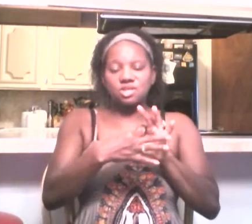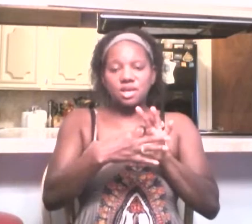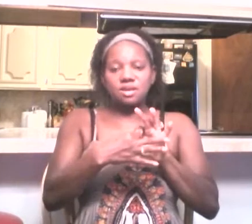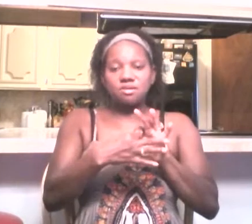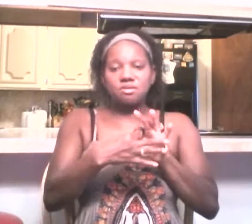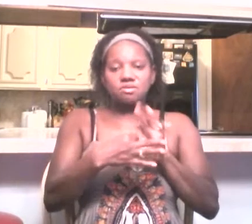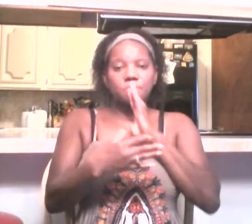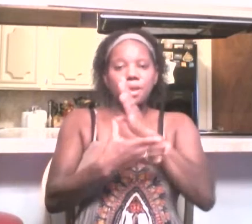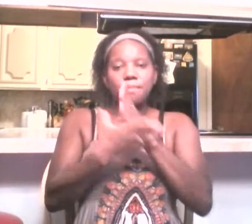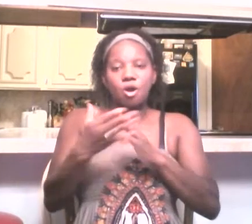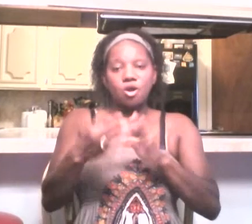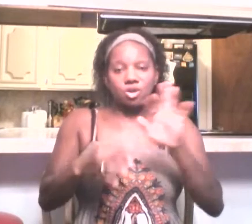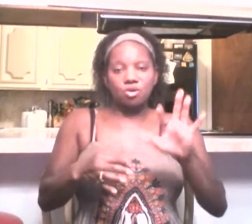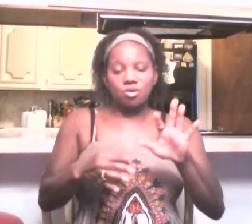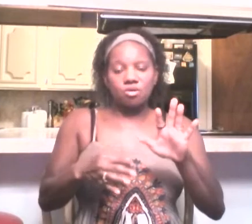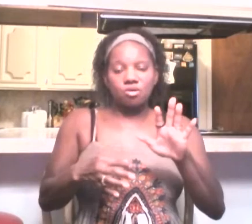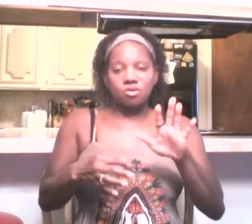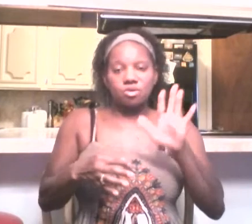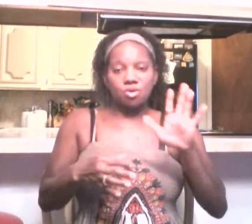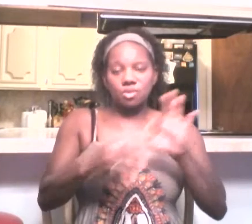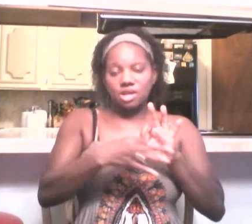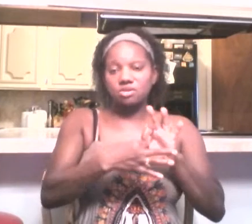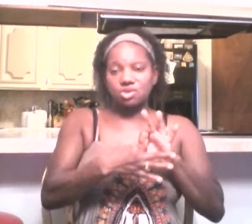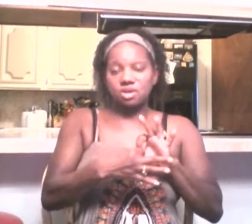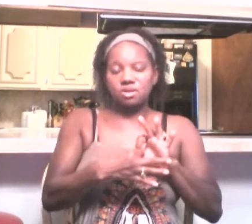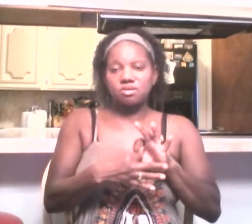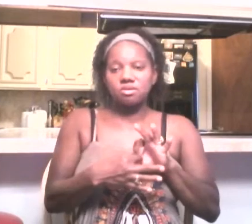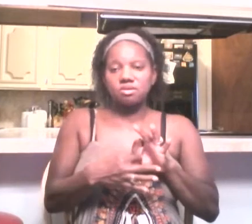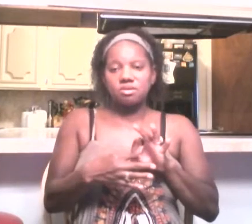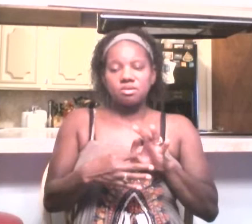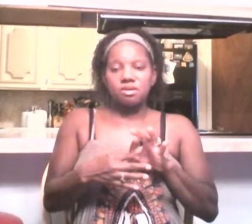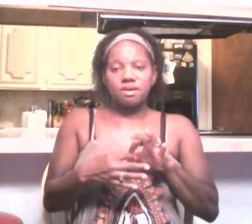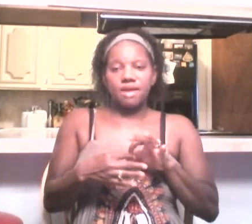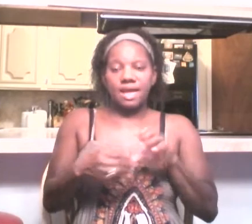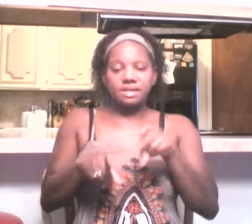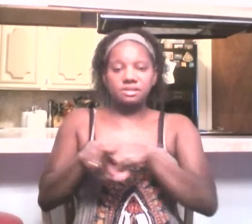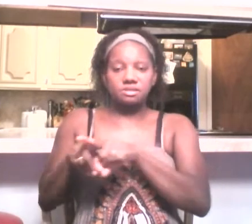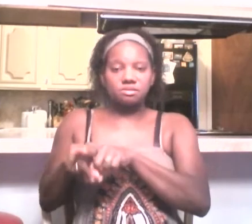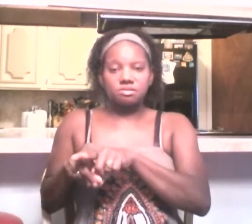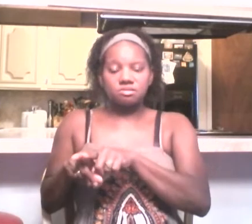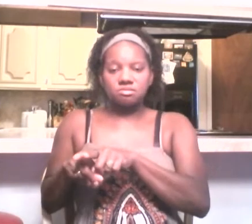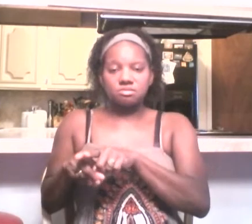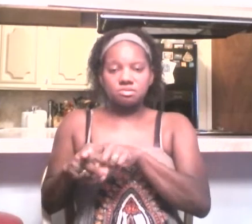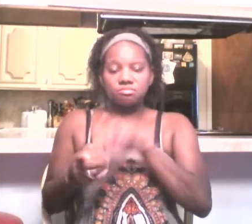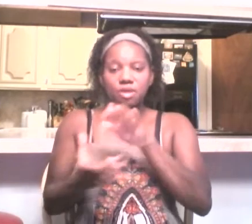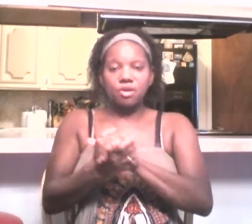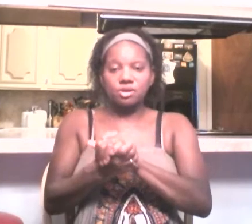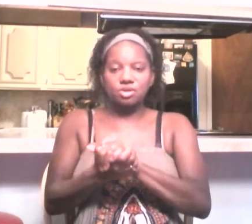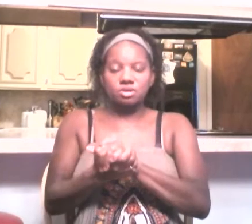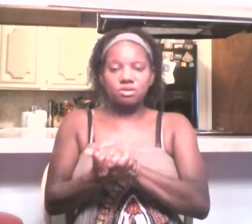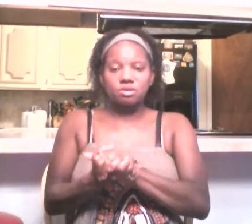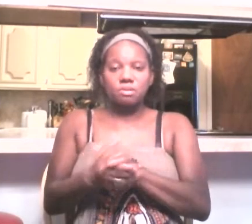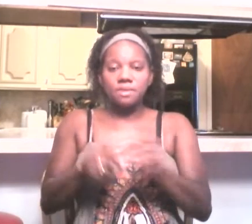relationship should be a part of your relationship as marriage